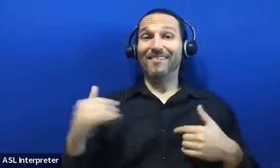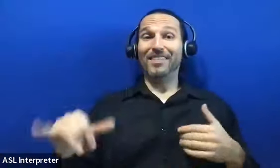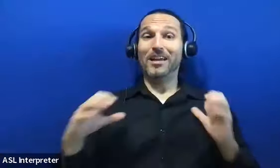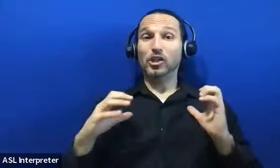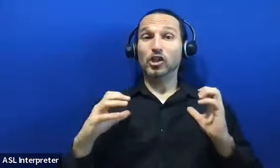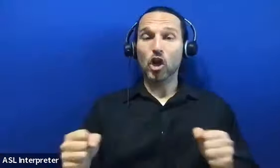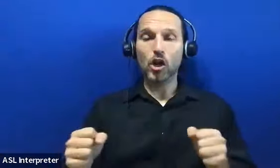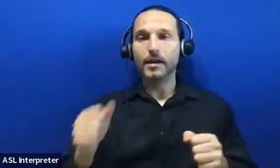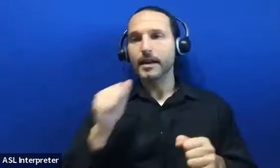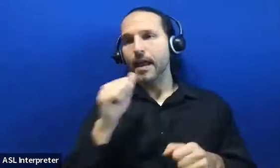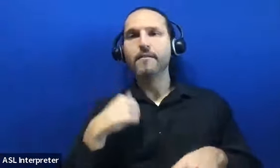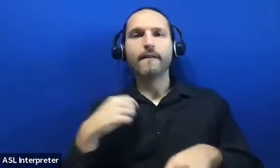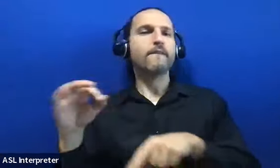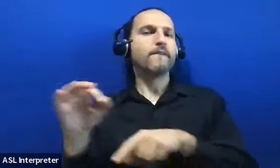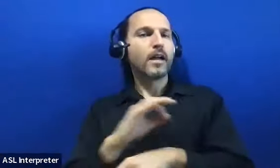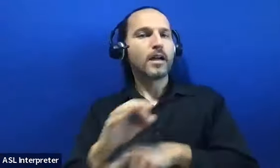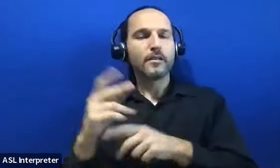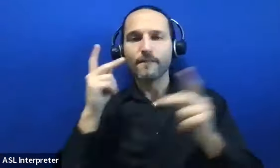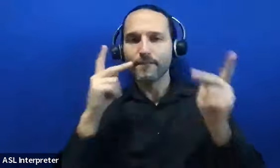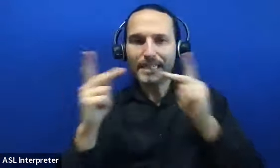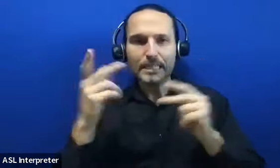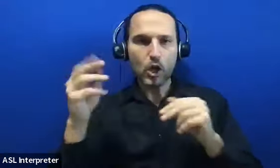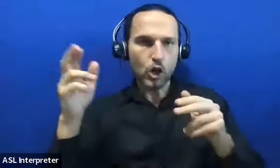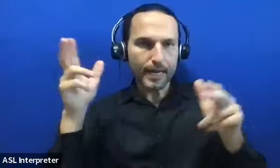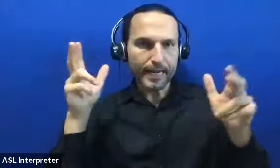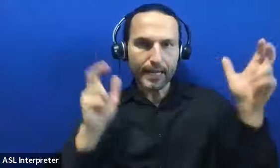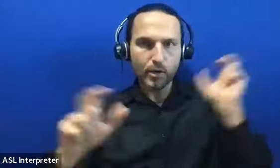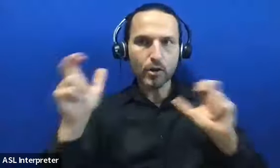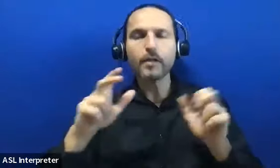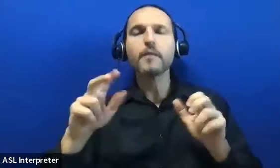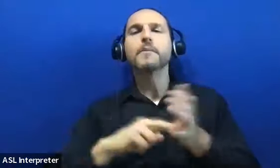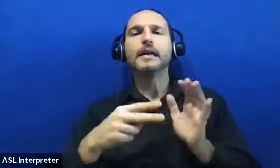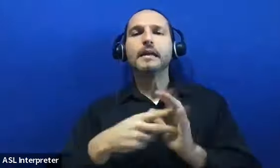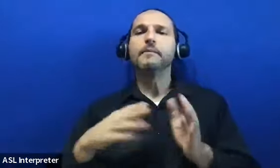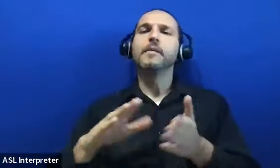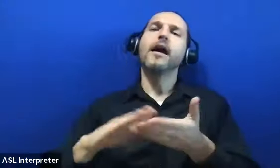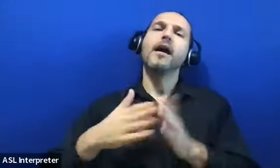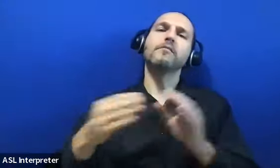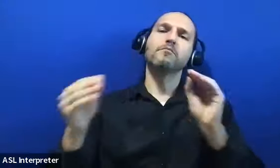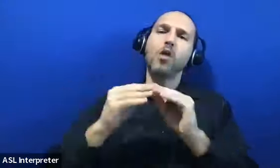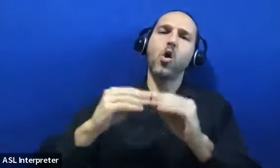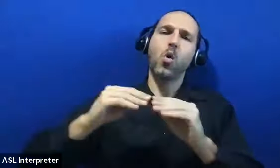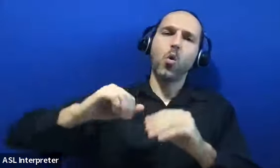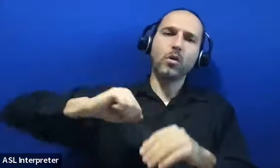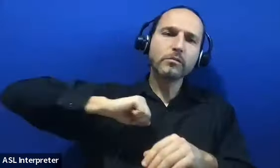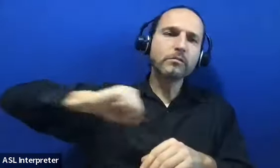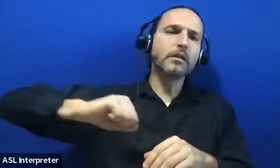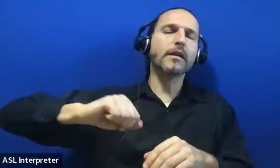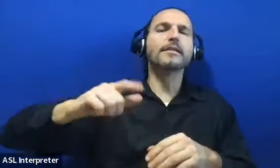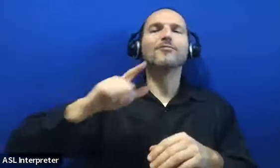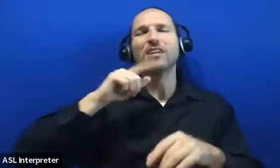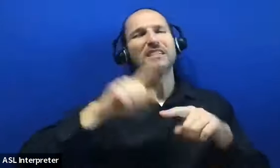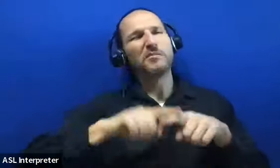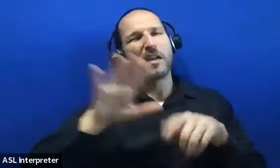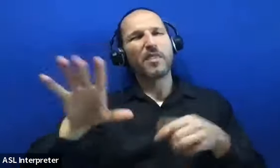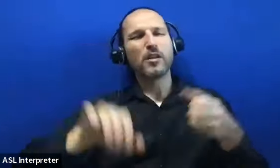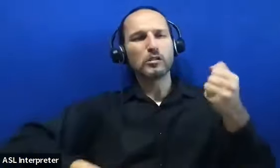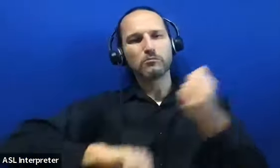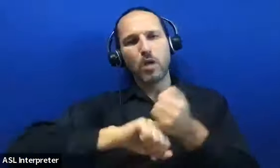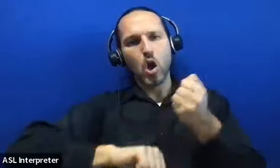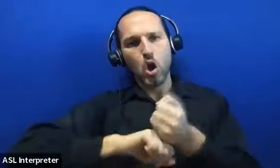have functioning vision or hearing. And so that may make them more defensive depending on the supports that they have